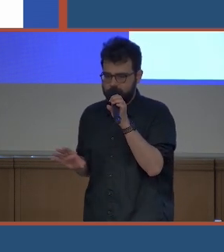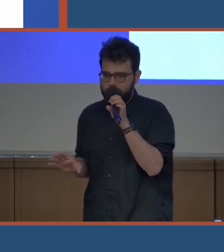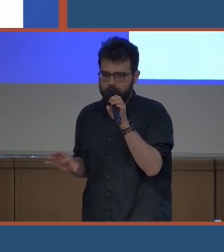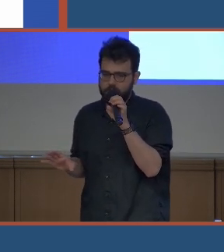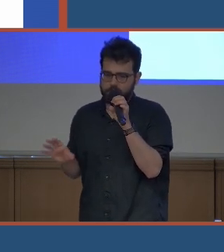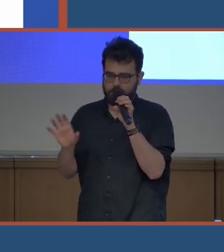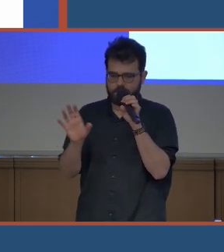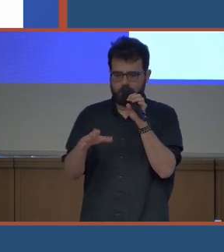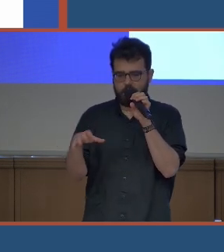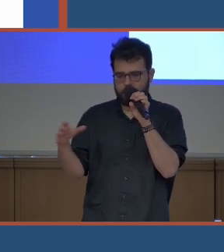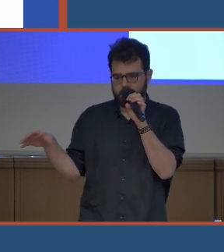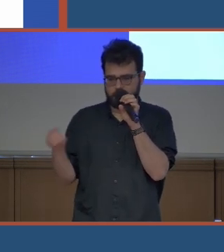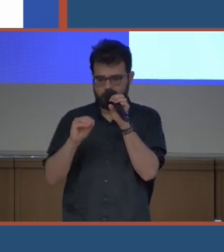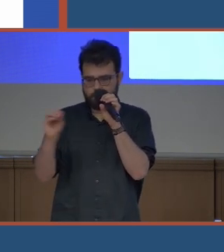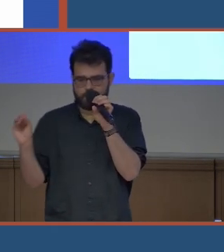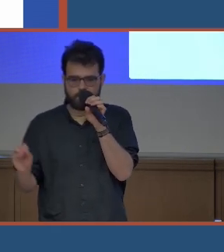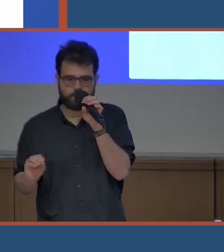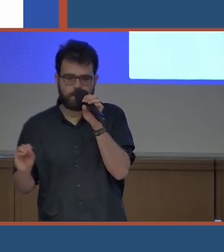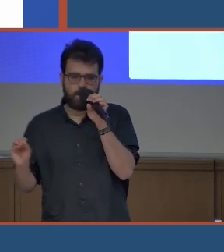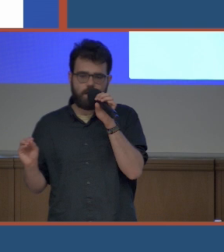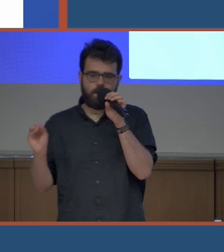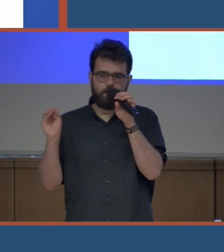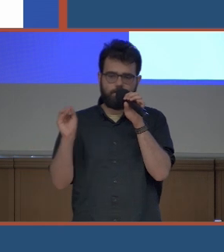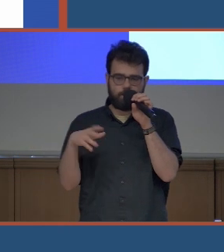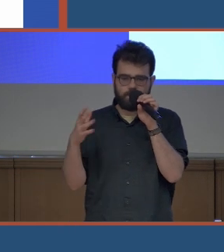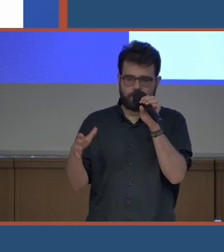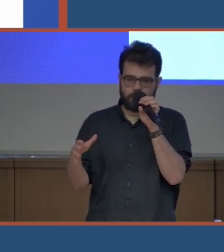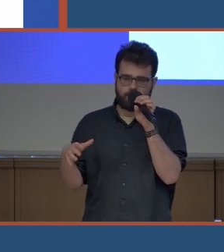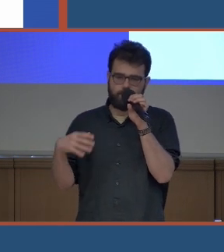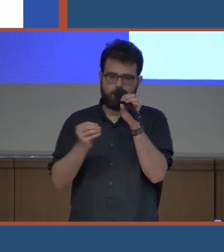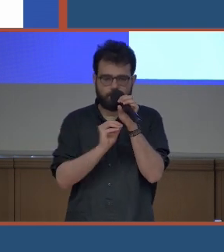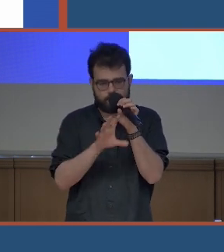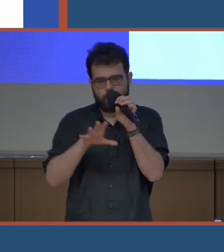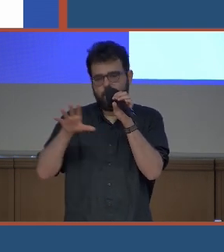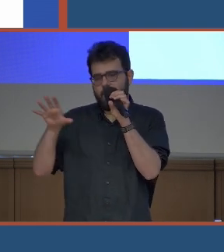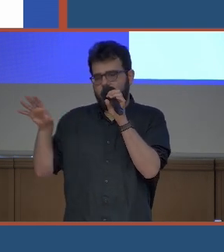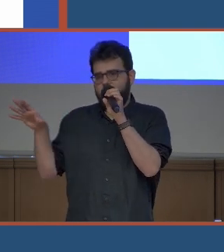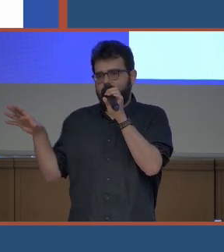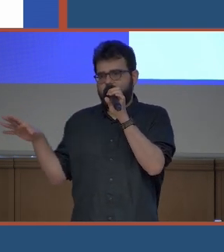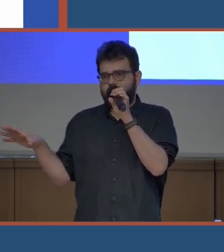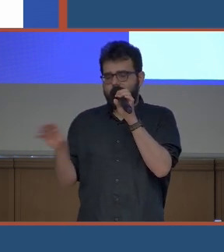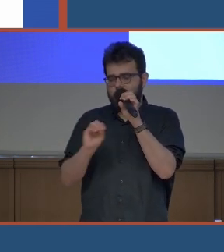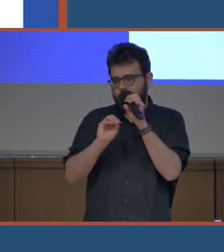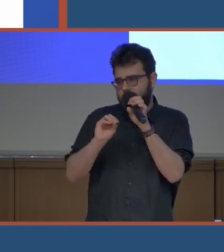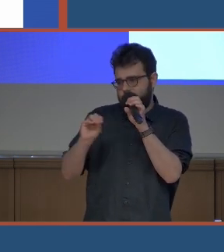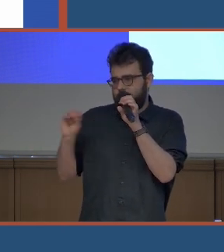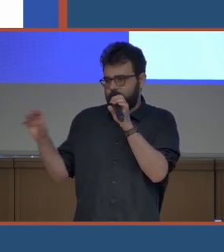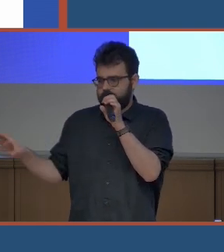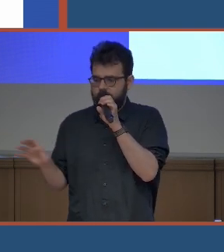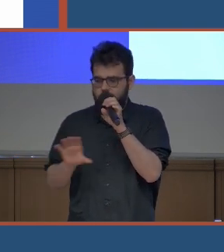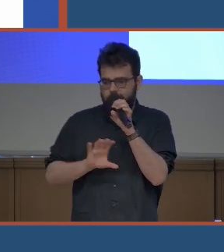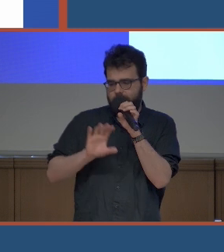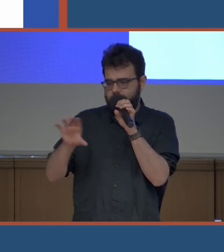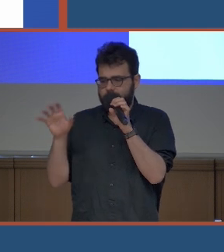language family because a lot of these solutions for the signs will also following the